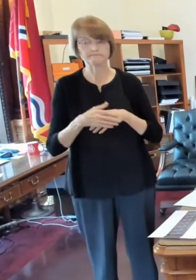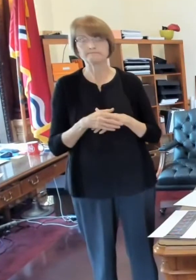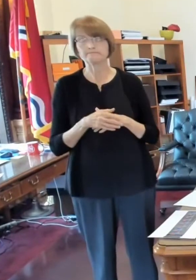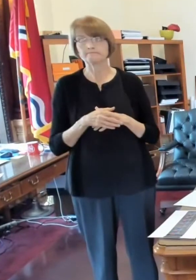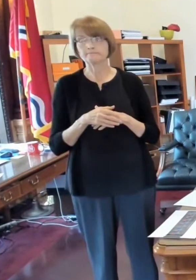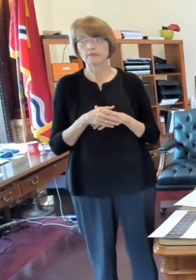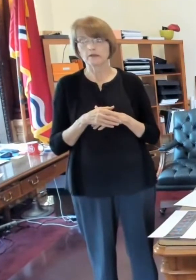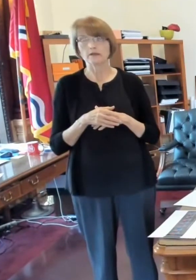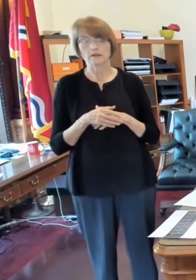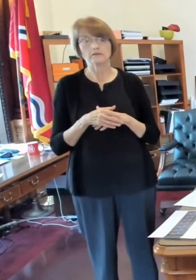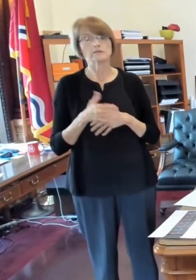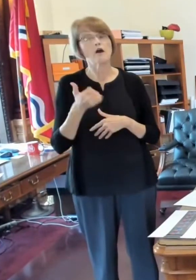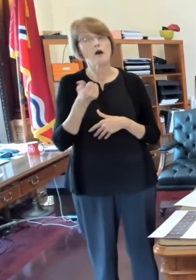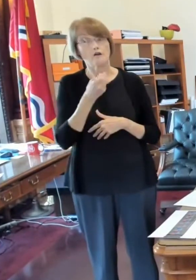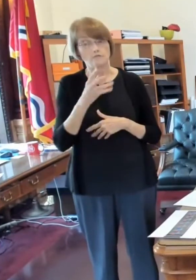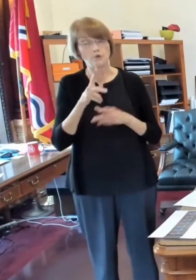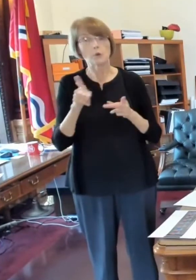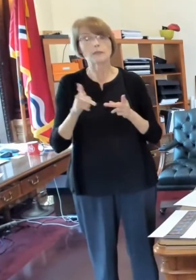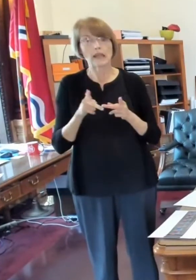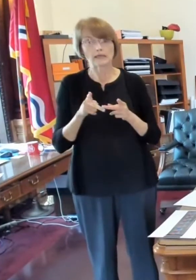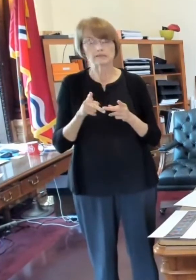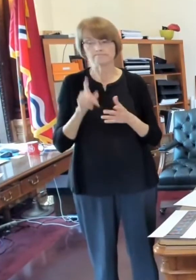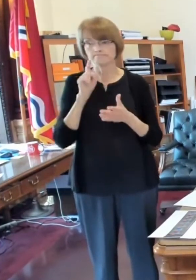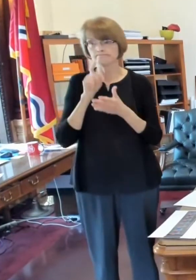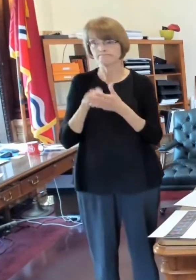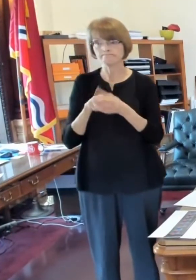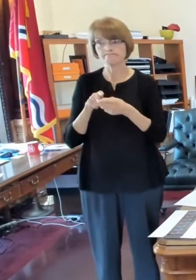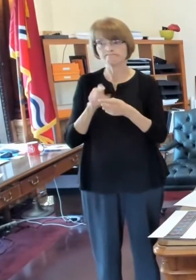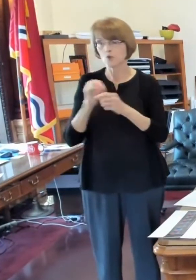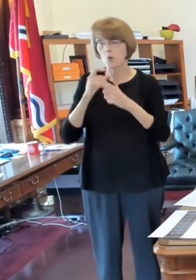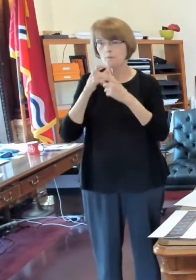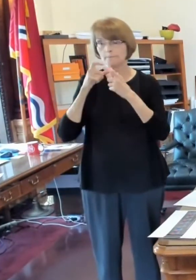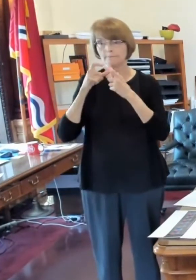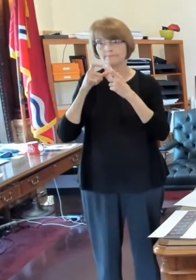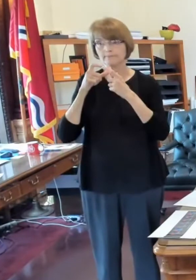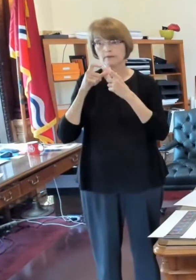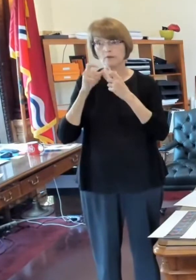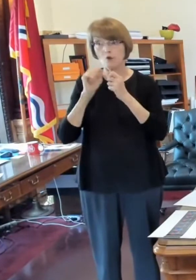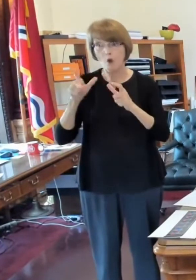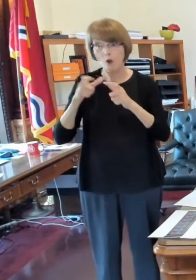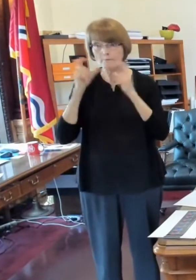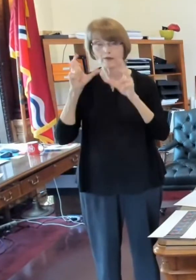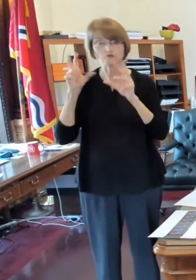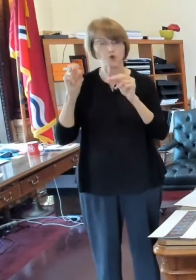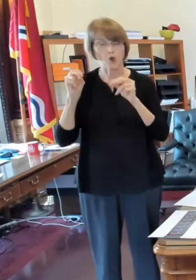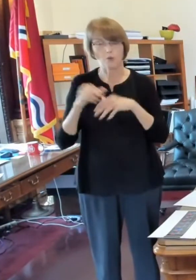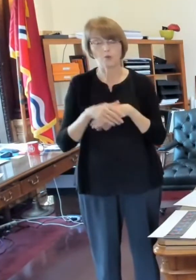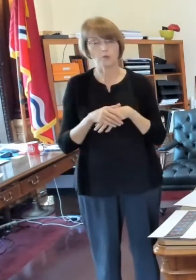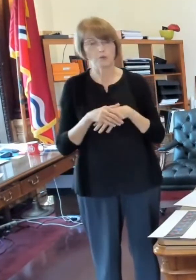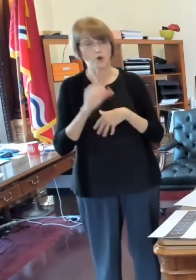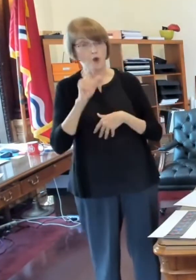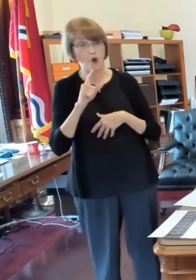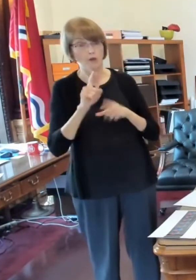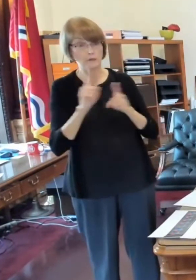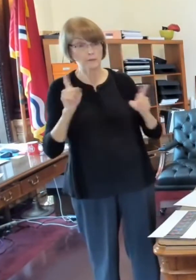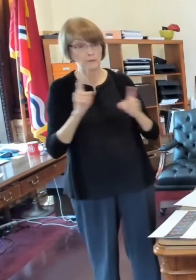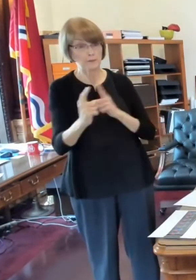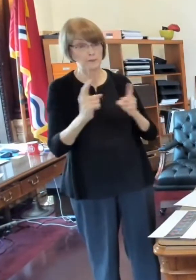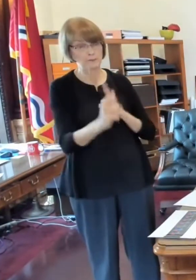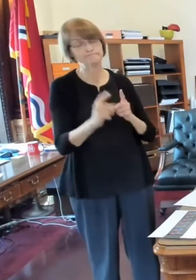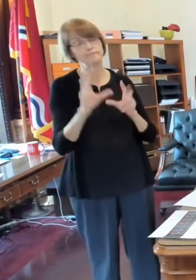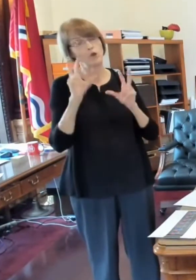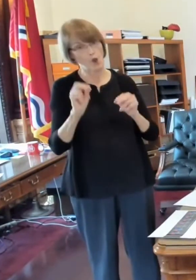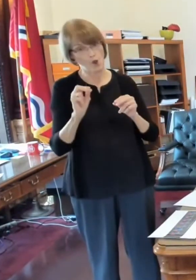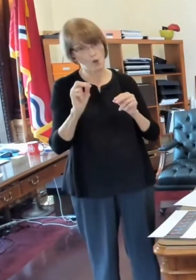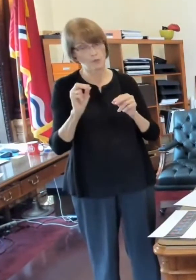did report a few places where they did not see masks. They did not see everyone in masks, and they didn't see everyone social distancing.